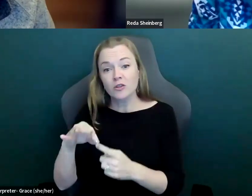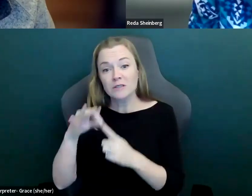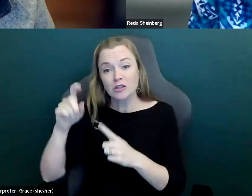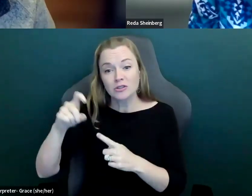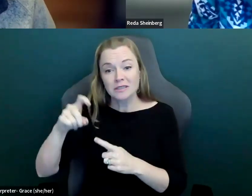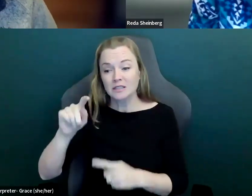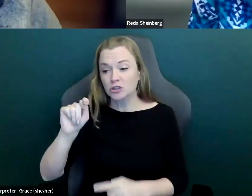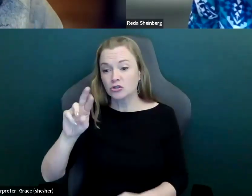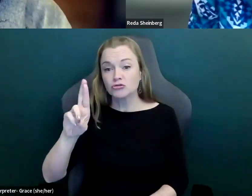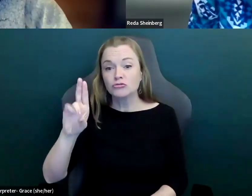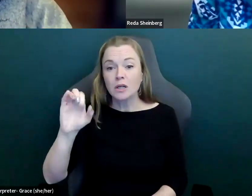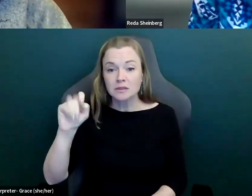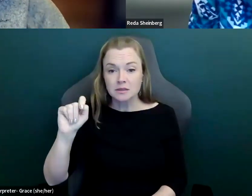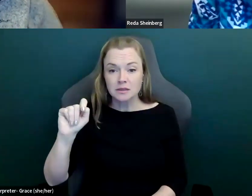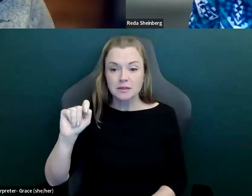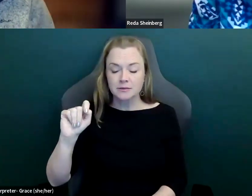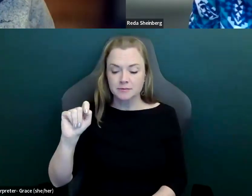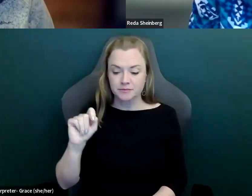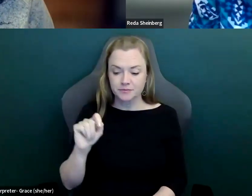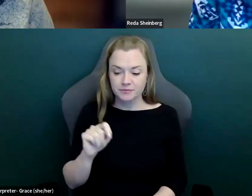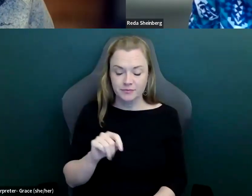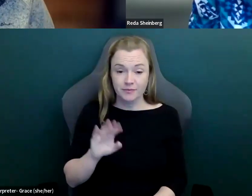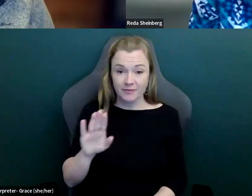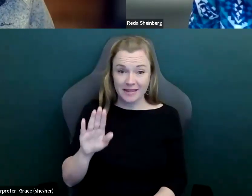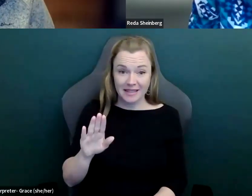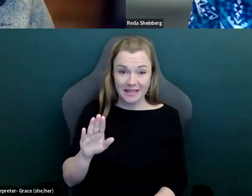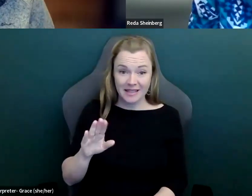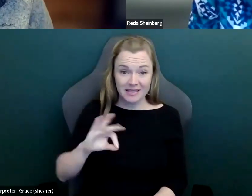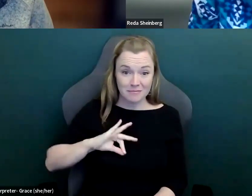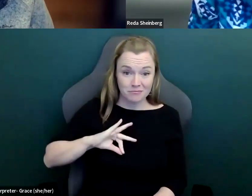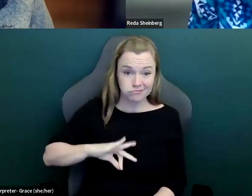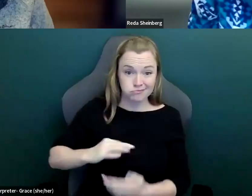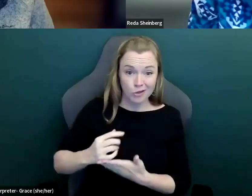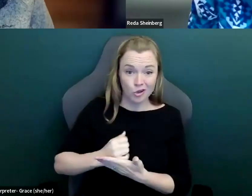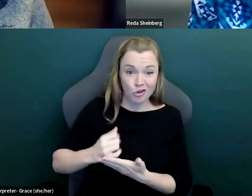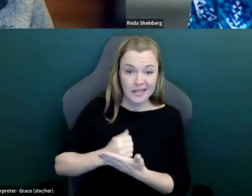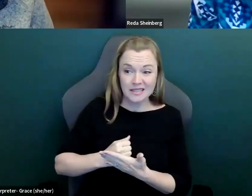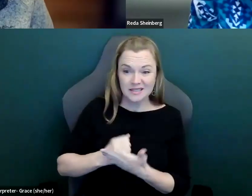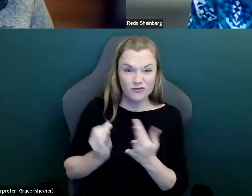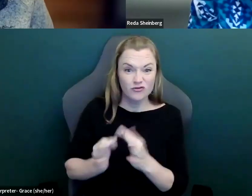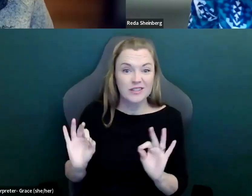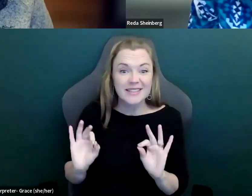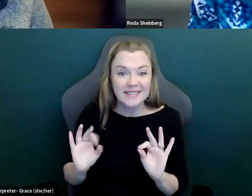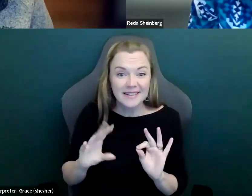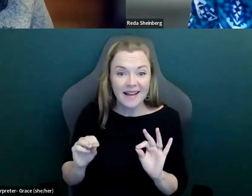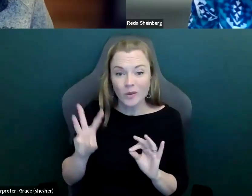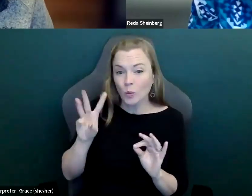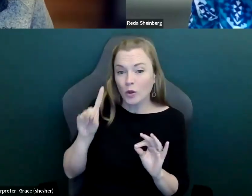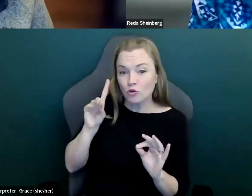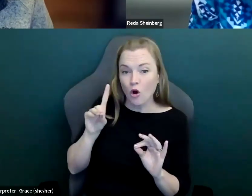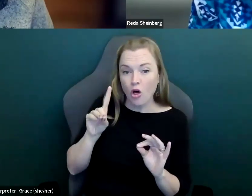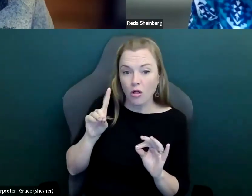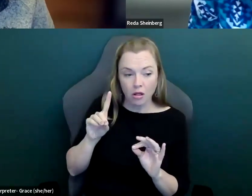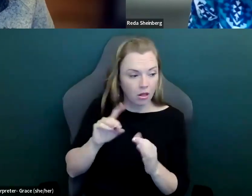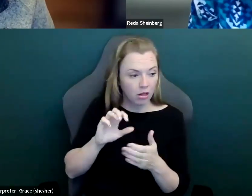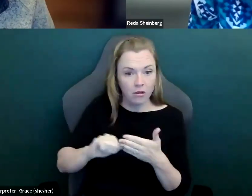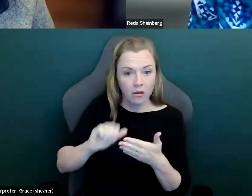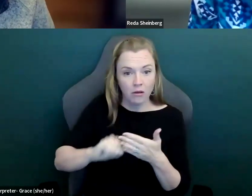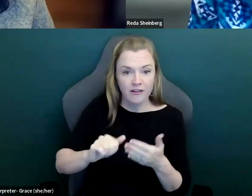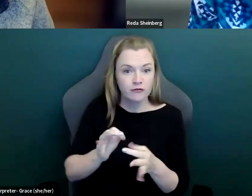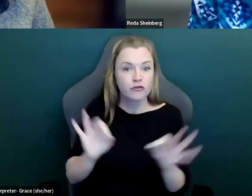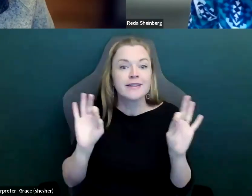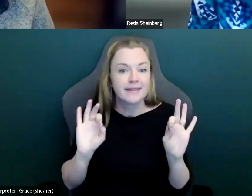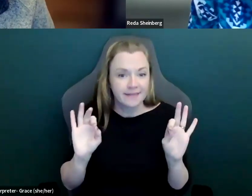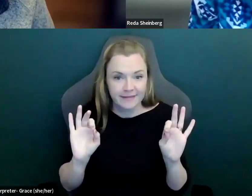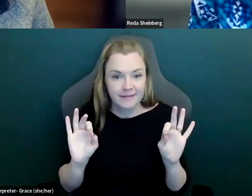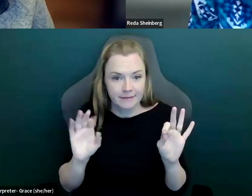trusts. Its earnings are free, and so are most of the withdrawals. You can put money in it and then use